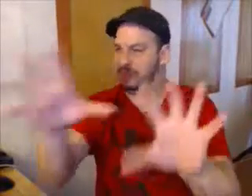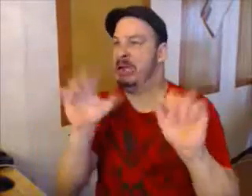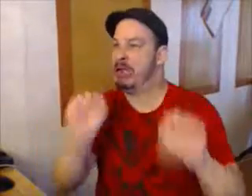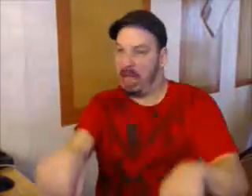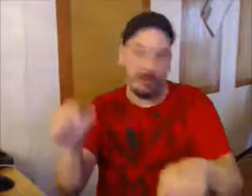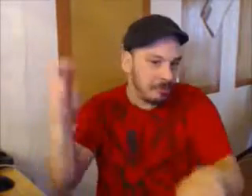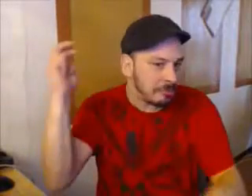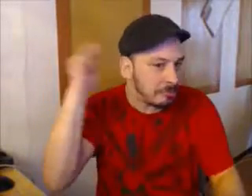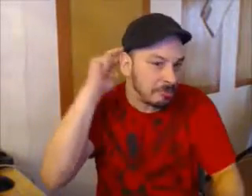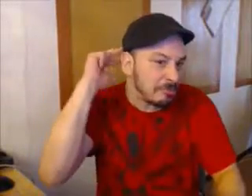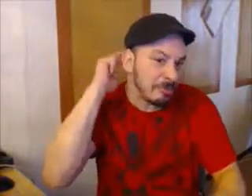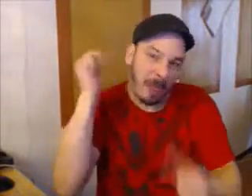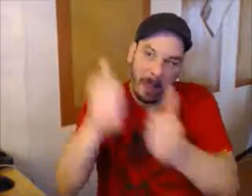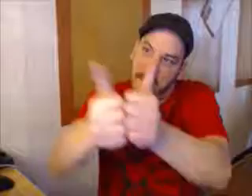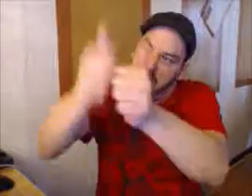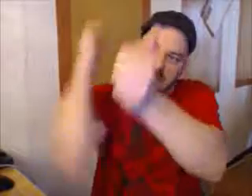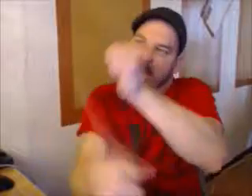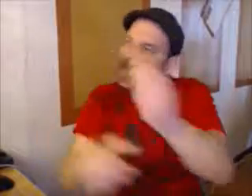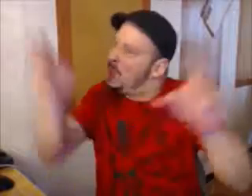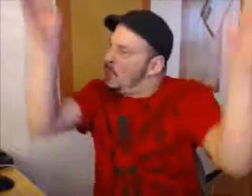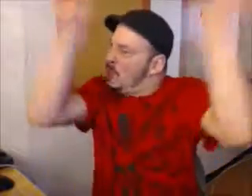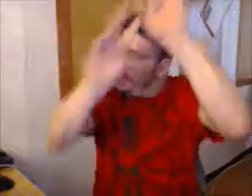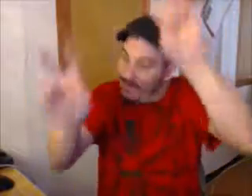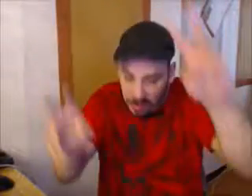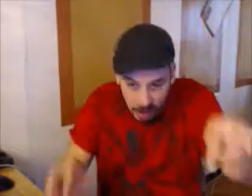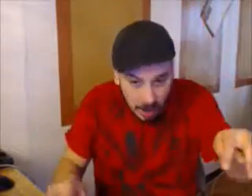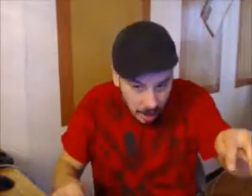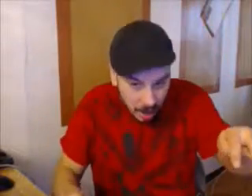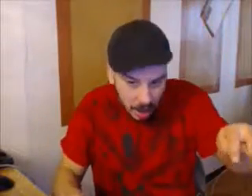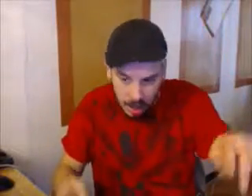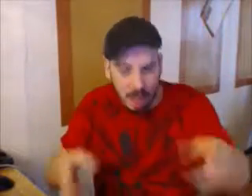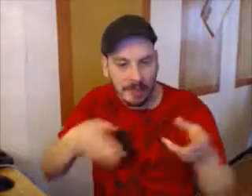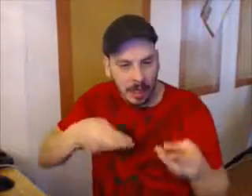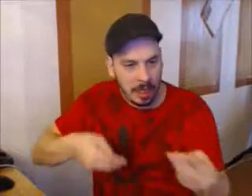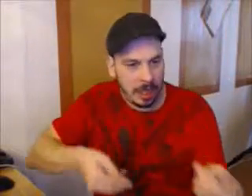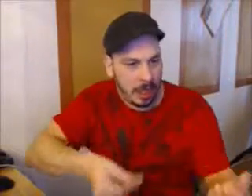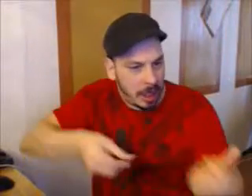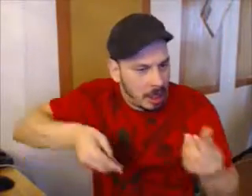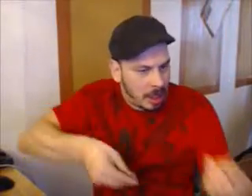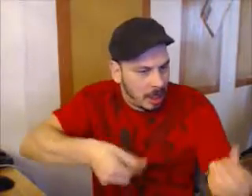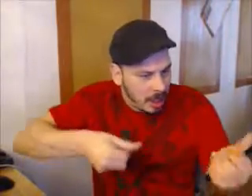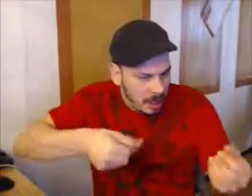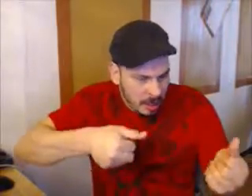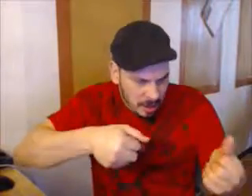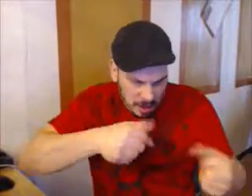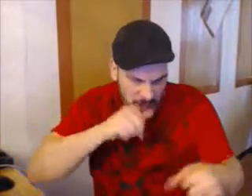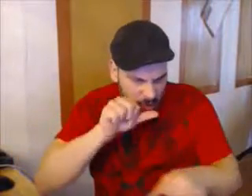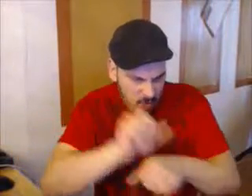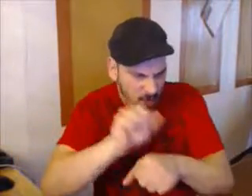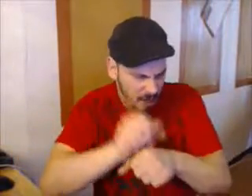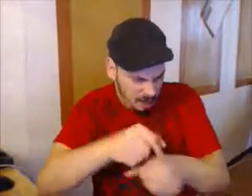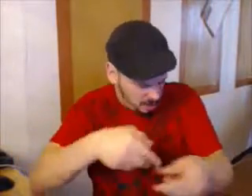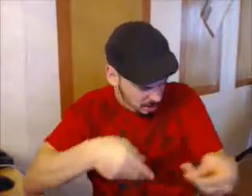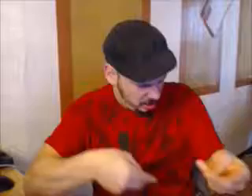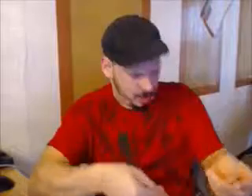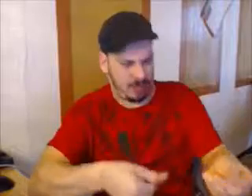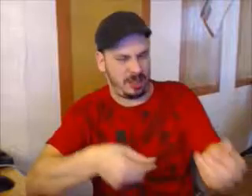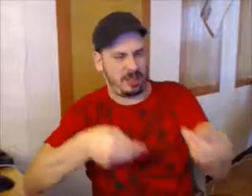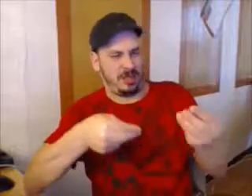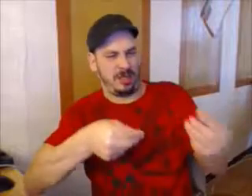effects include worsening of enlarged prostate, possibly increased risk of prostate cancer, lower sperm count, swelling of ankles, feet, or body, enlarged or